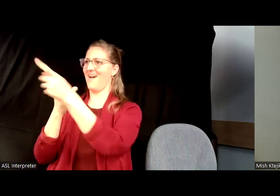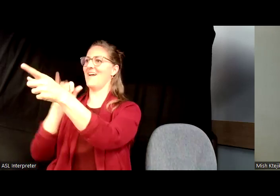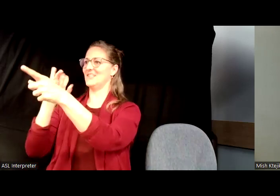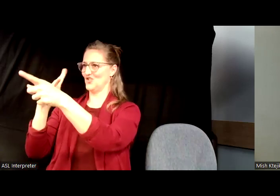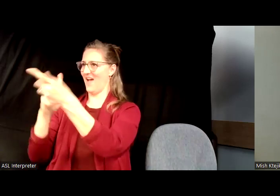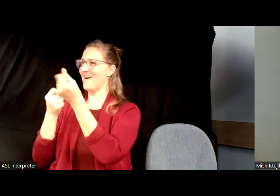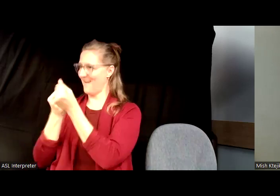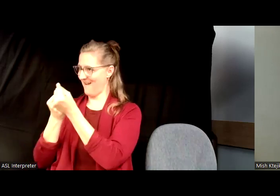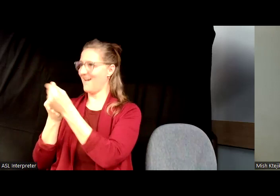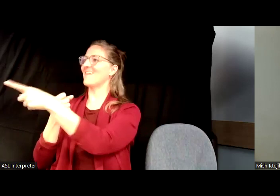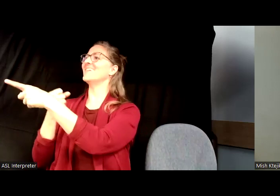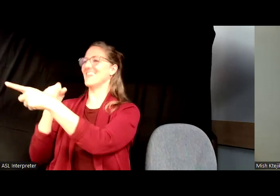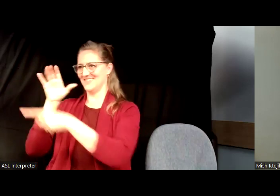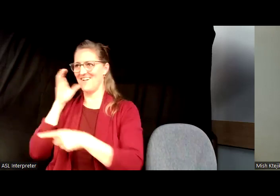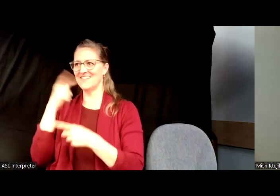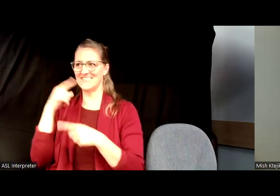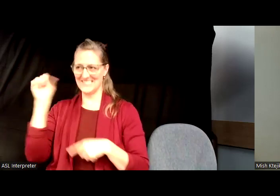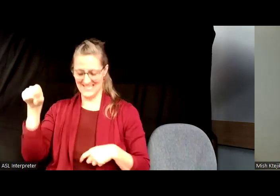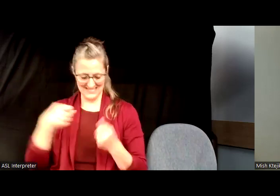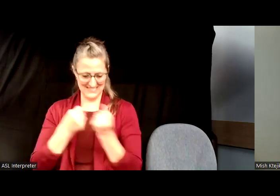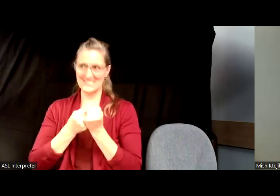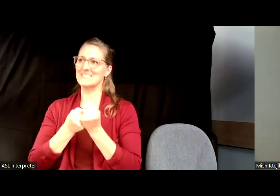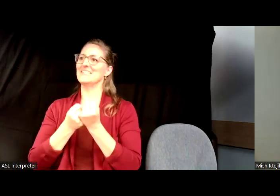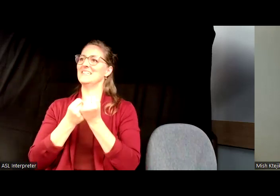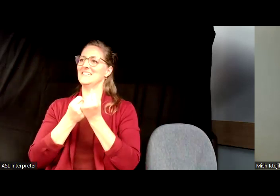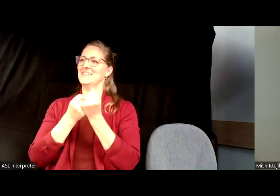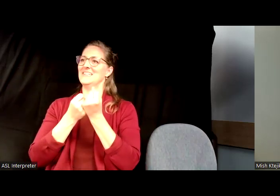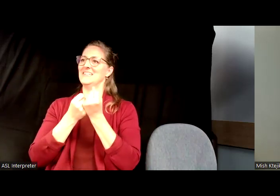Jack, I say aye as well. Pauline says aye.